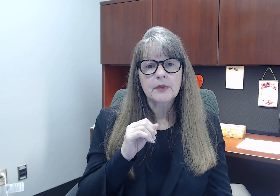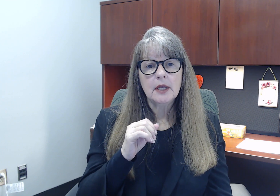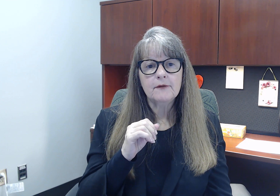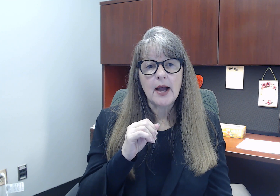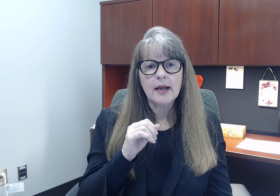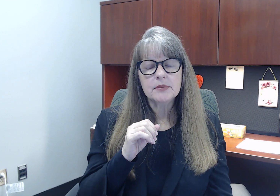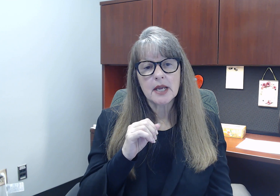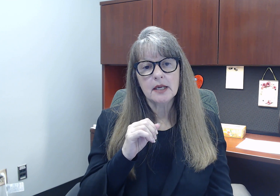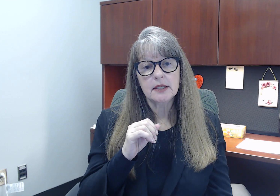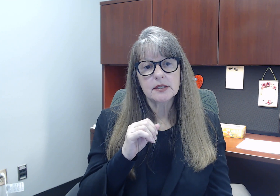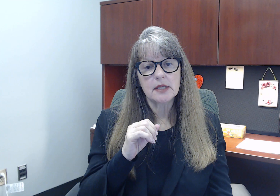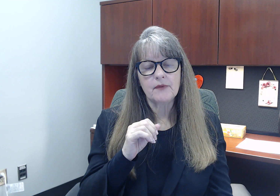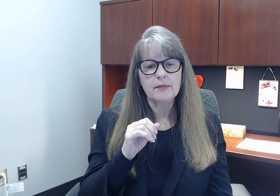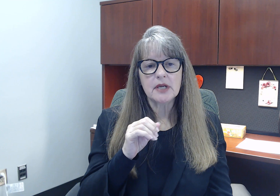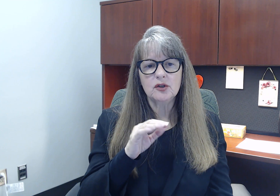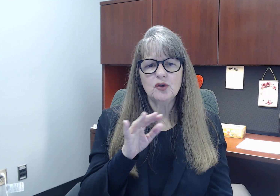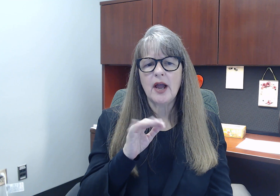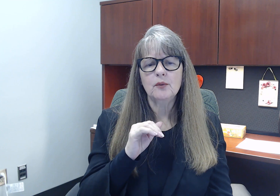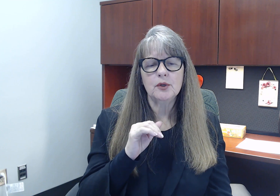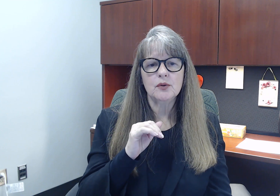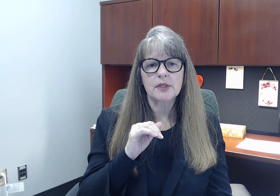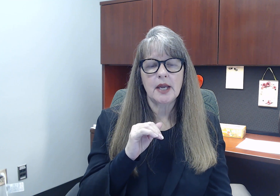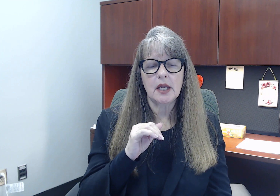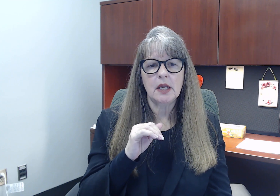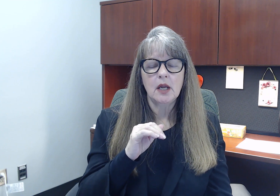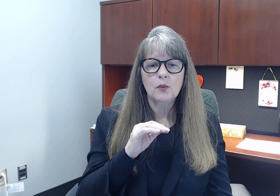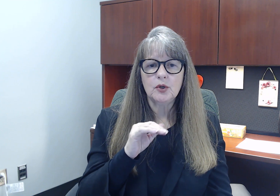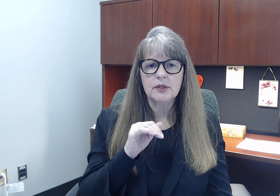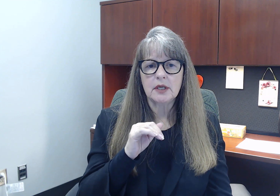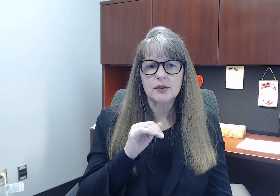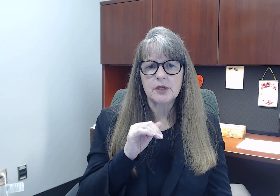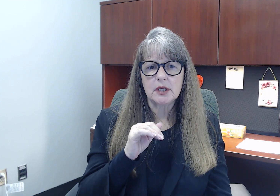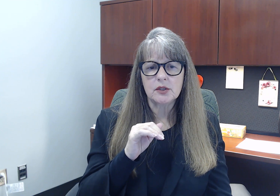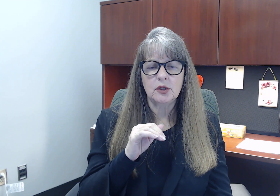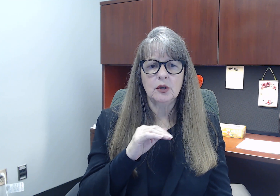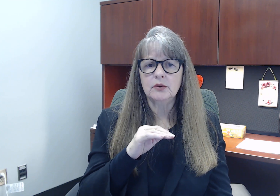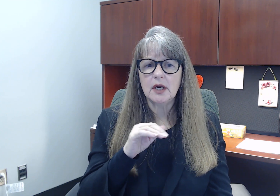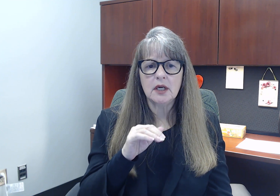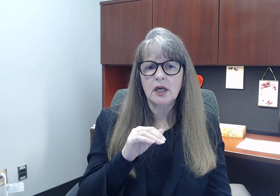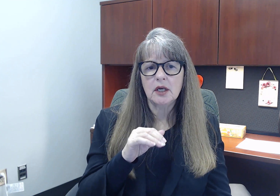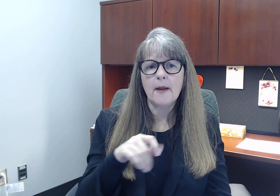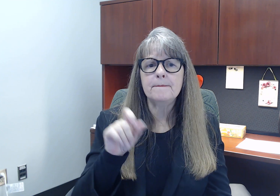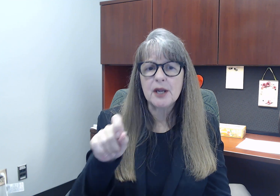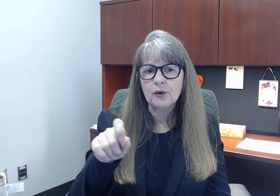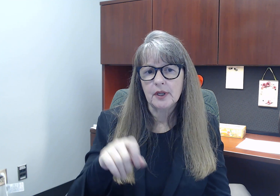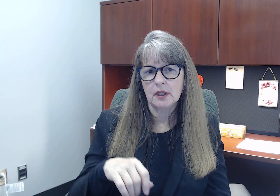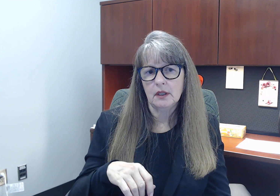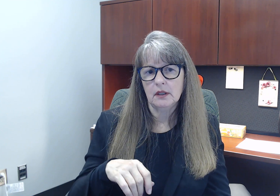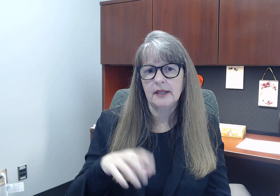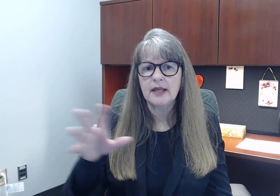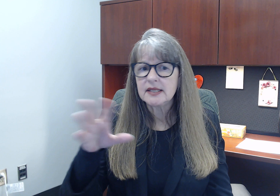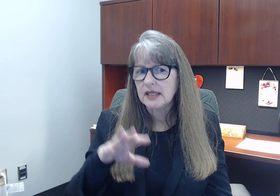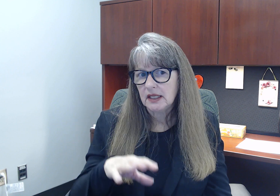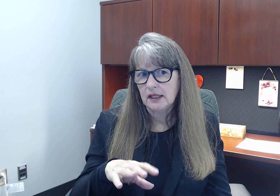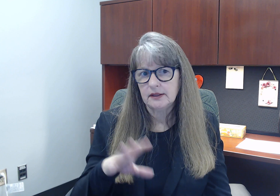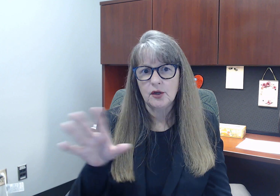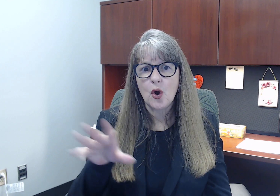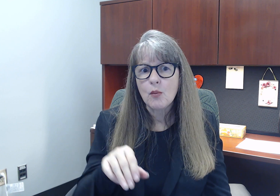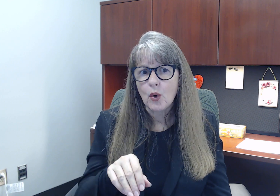If I'm telling, you know how when you tell a sentence and you go da da da da da, period, like that's it, no more after